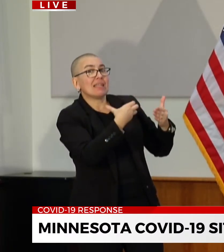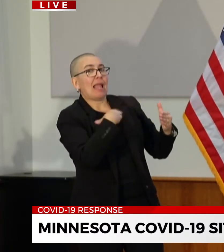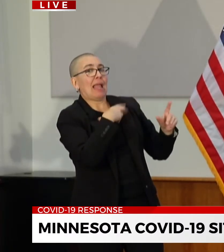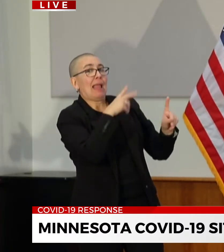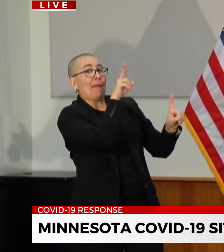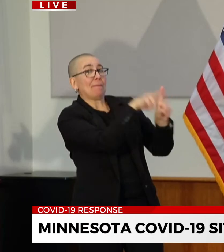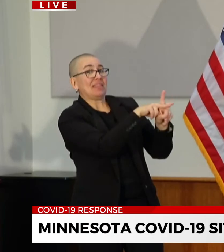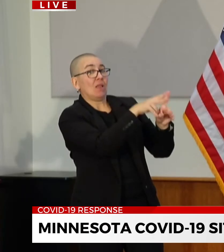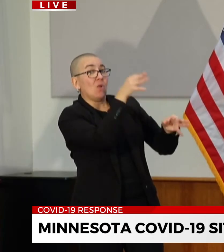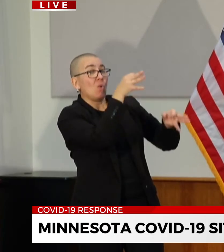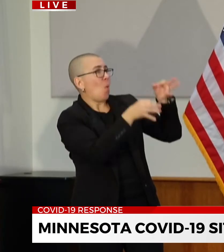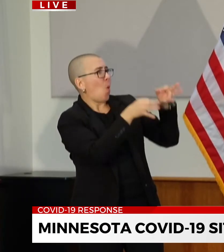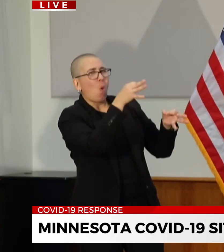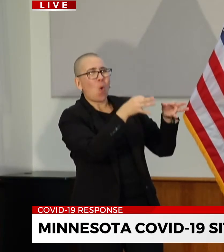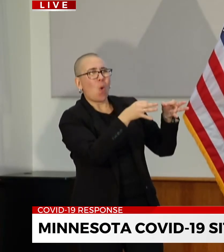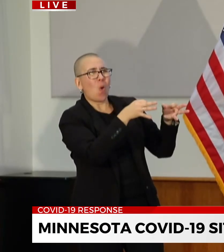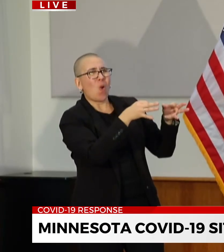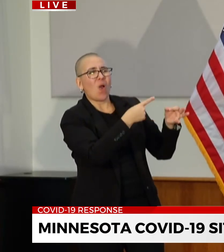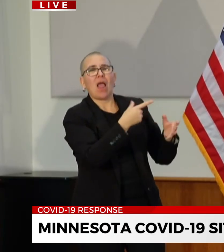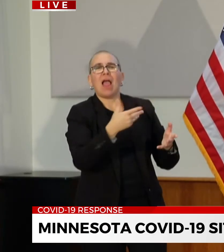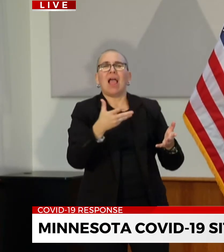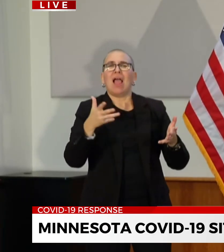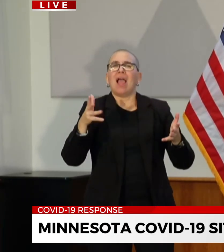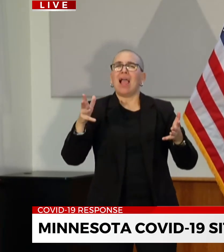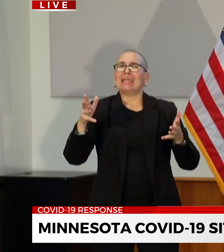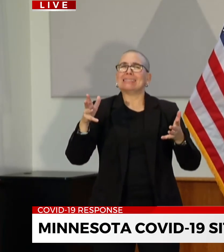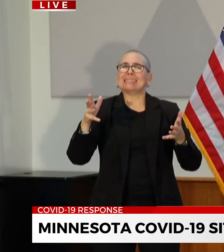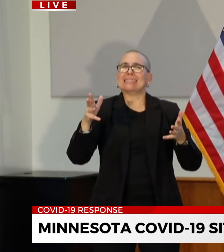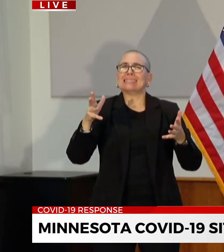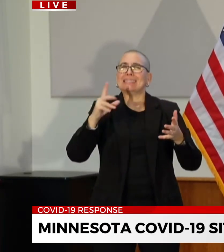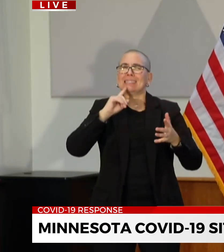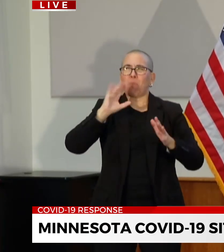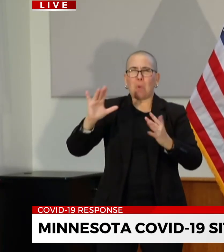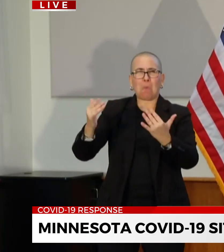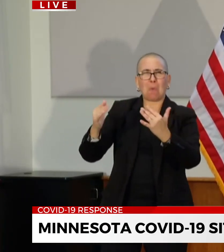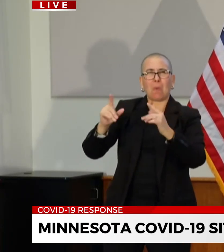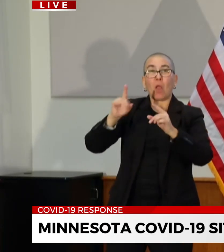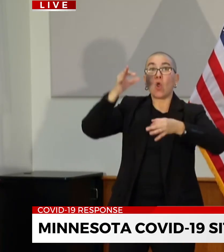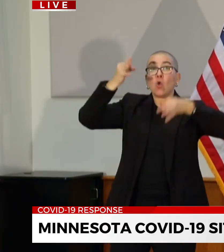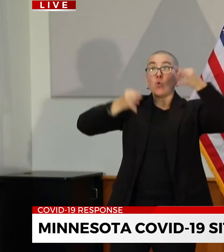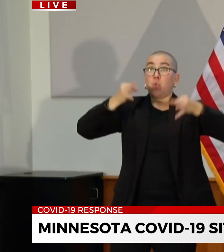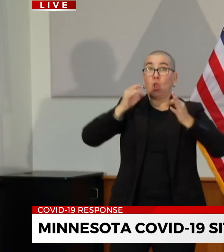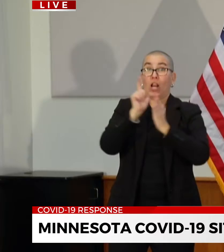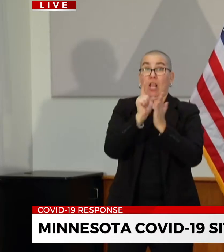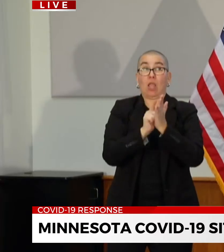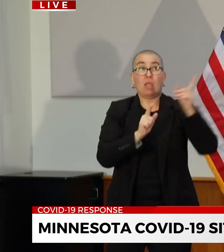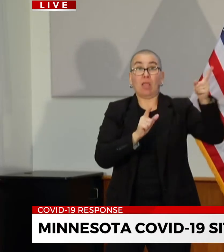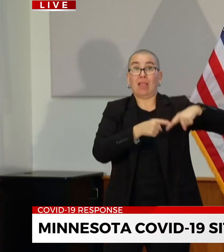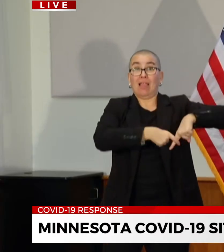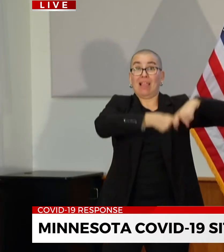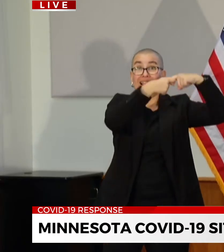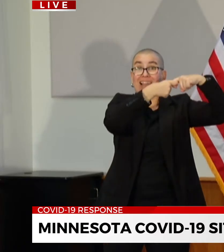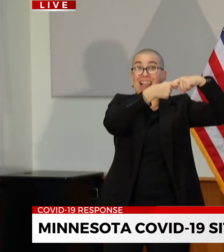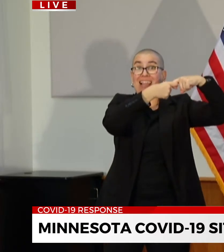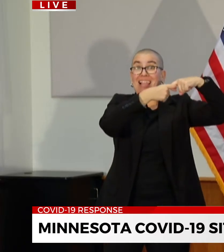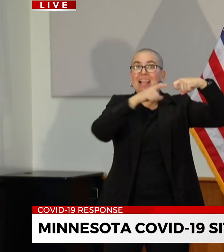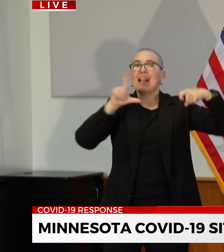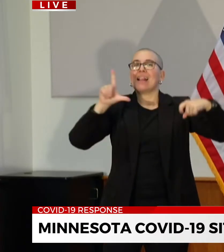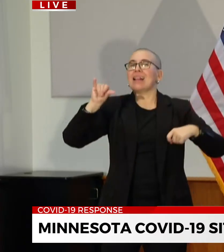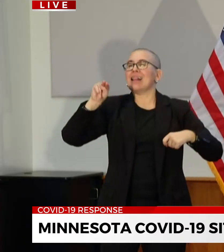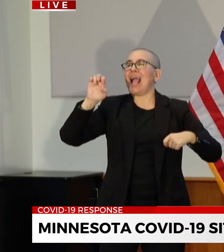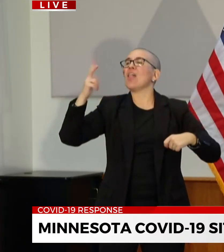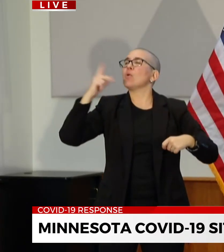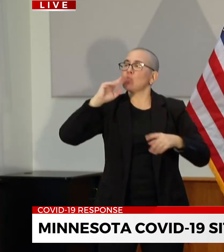Yeah, well, that'll be a decision the courts make. If someone does a stay, they certainly can do that. The question was around line 3, and the